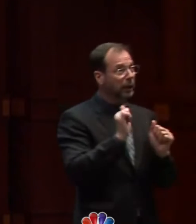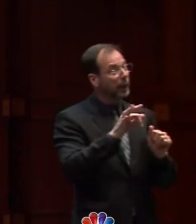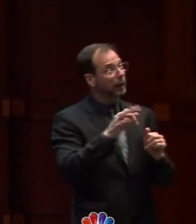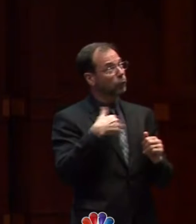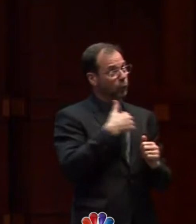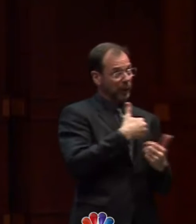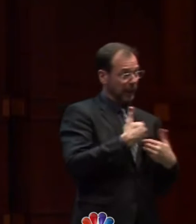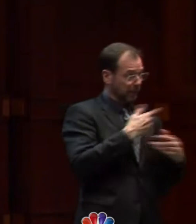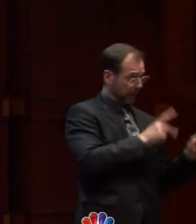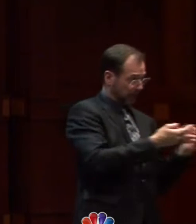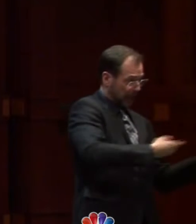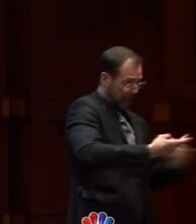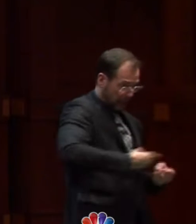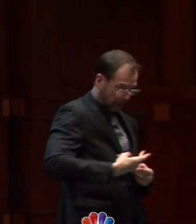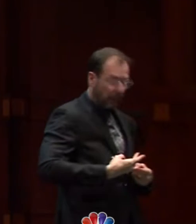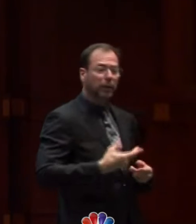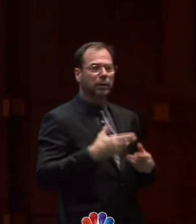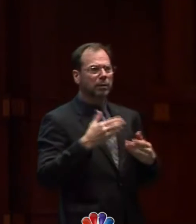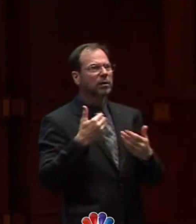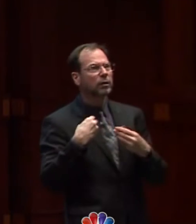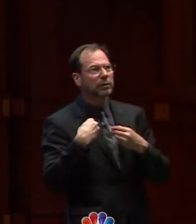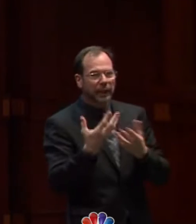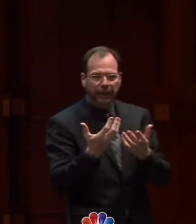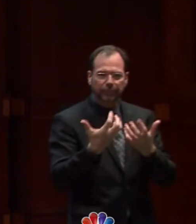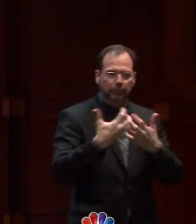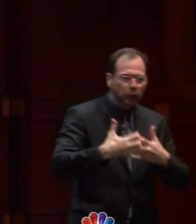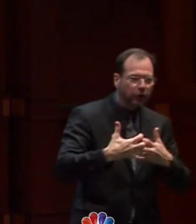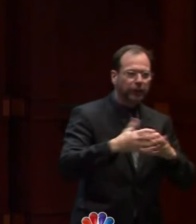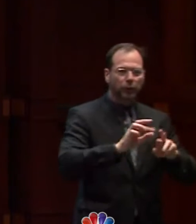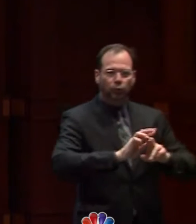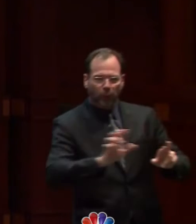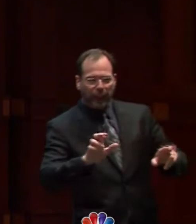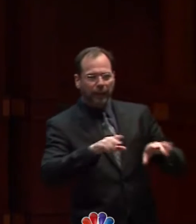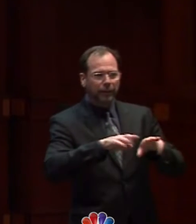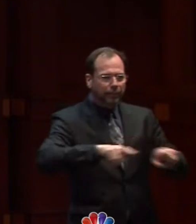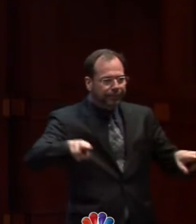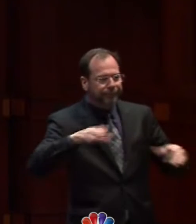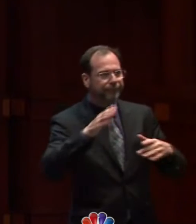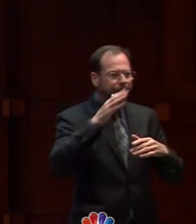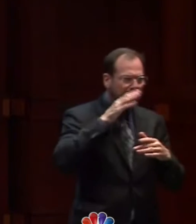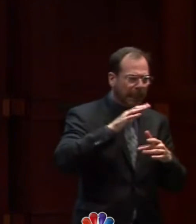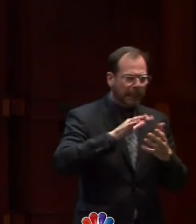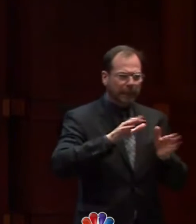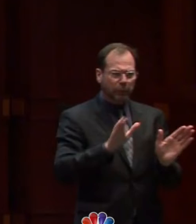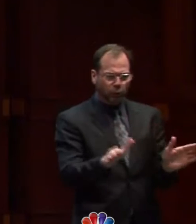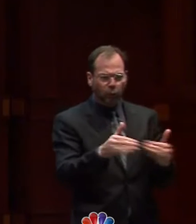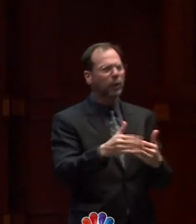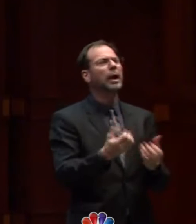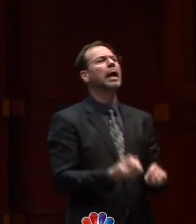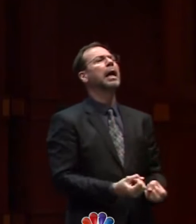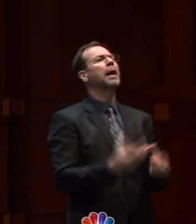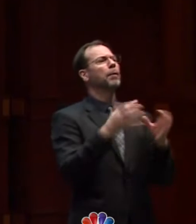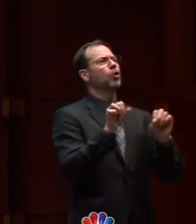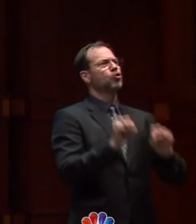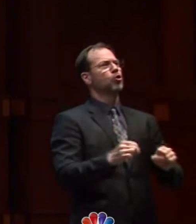staff and if we could provide the actual hardware and things that needed to make that a bed, what would that number